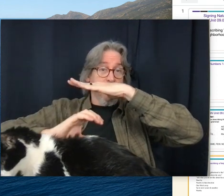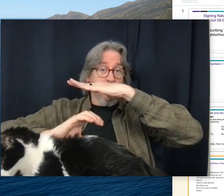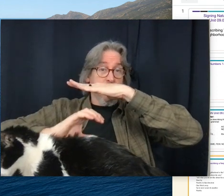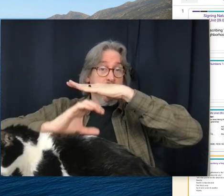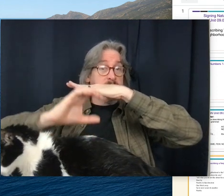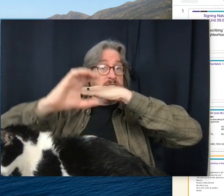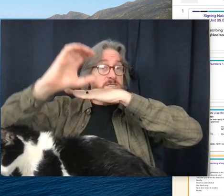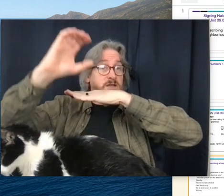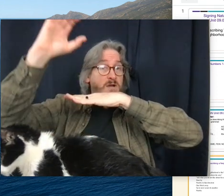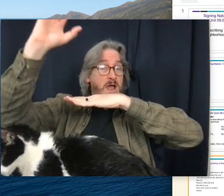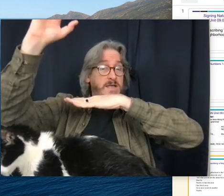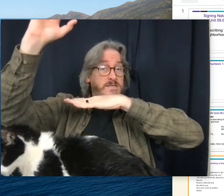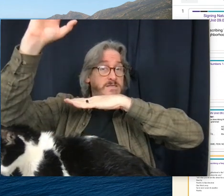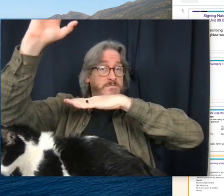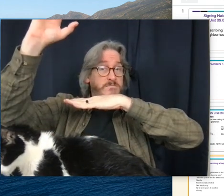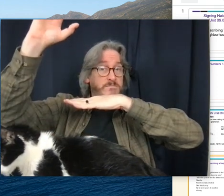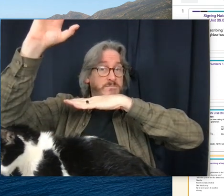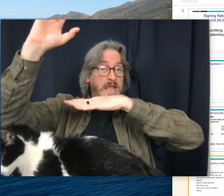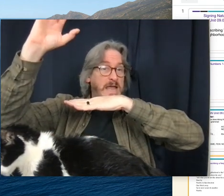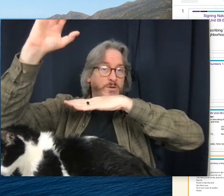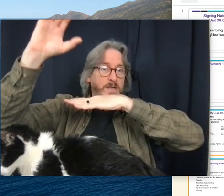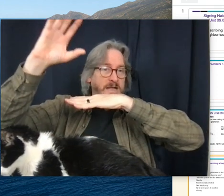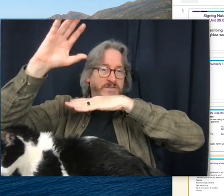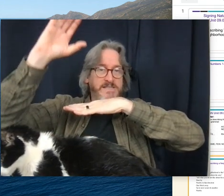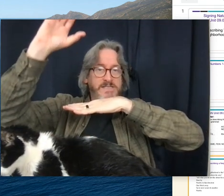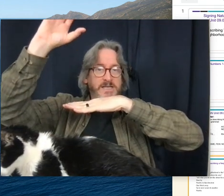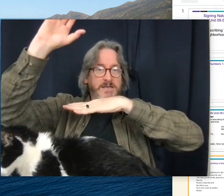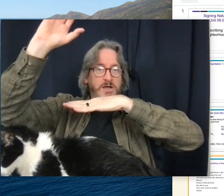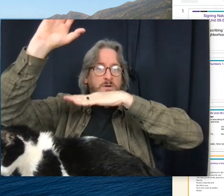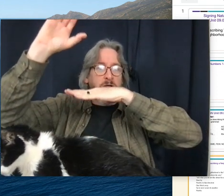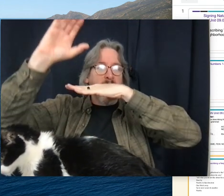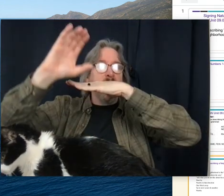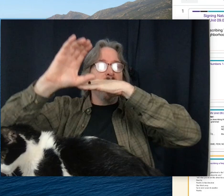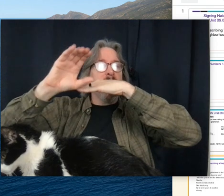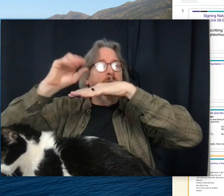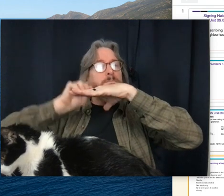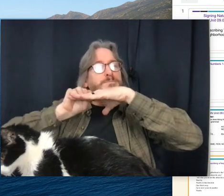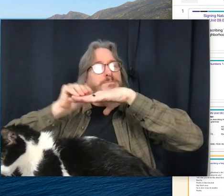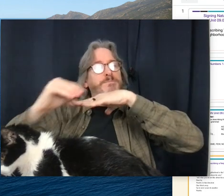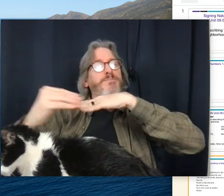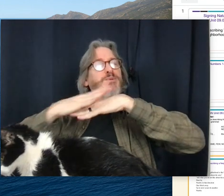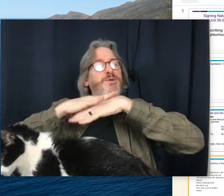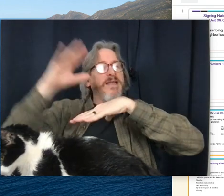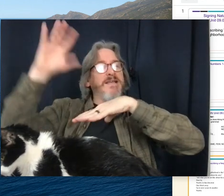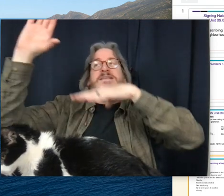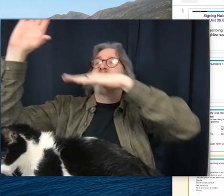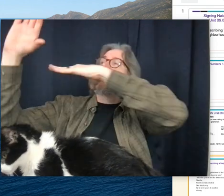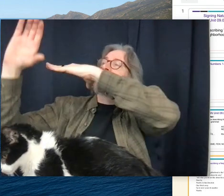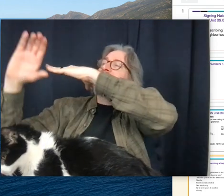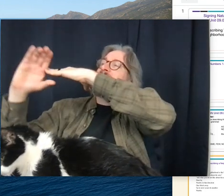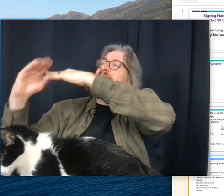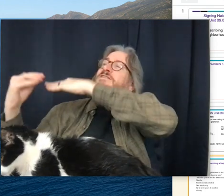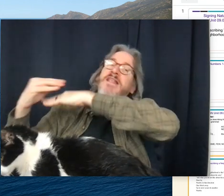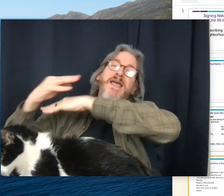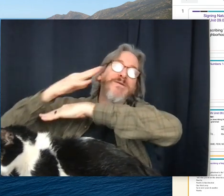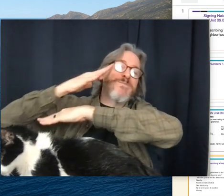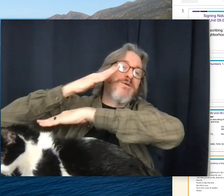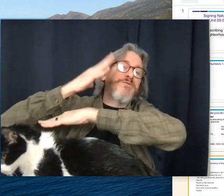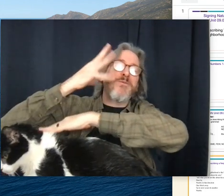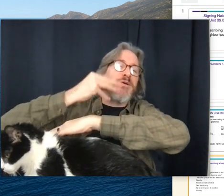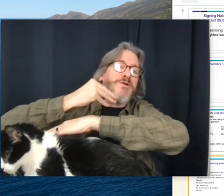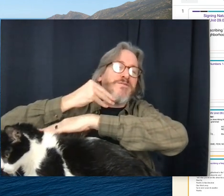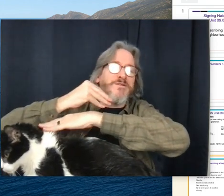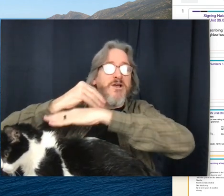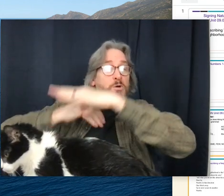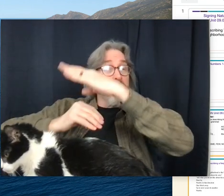sunset, sunrise. And you can get fancy and go, like, sun was setting and the light was